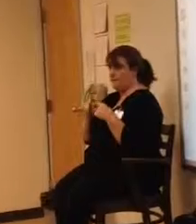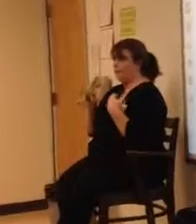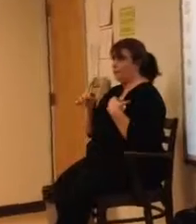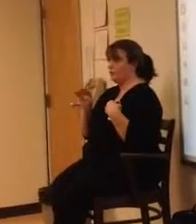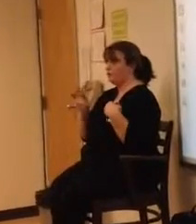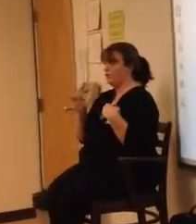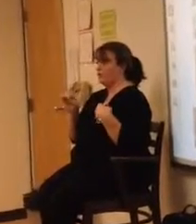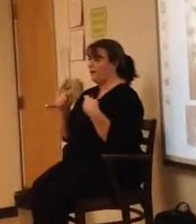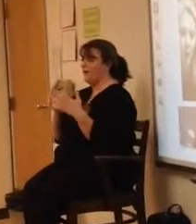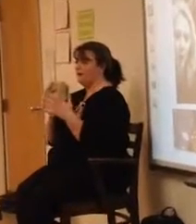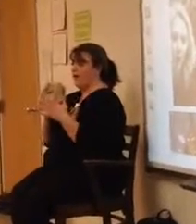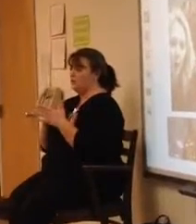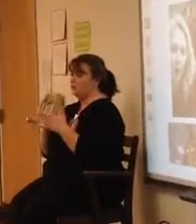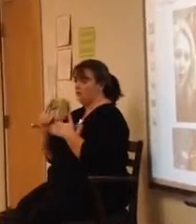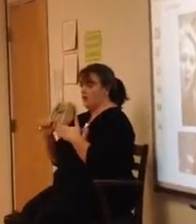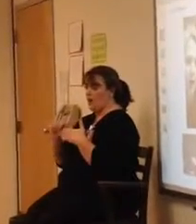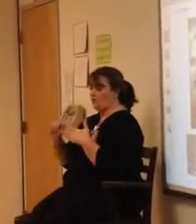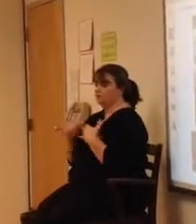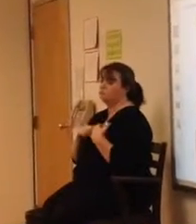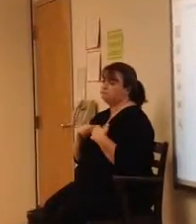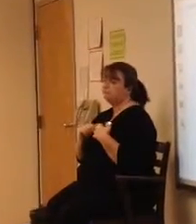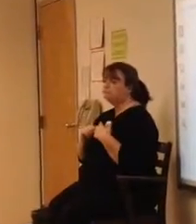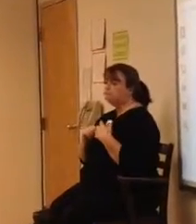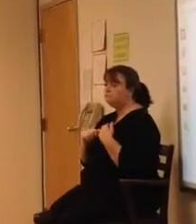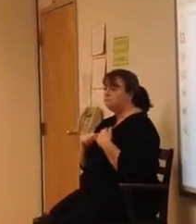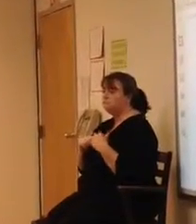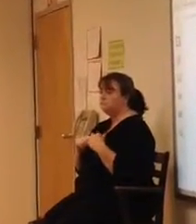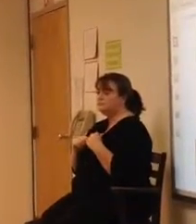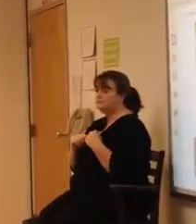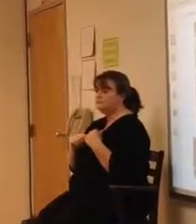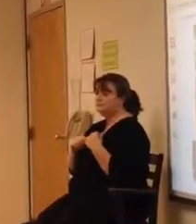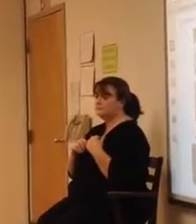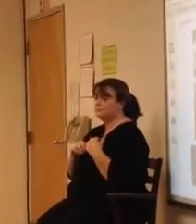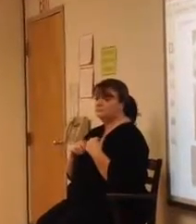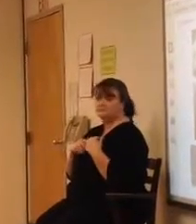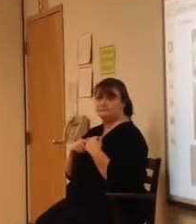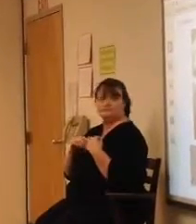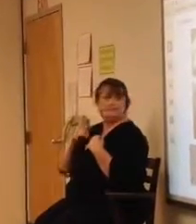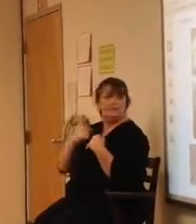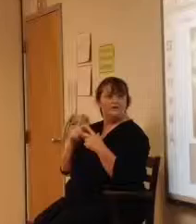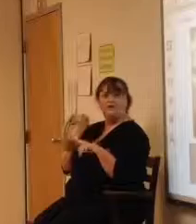$40,000. We just froze. Yeah,